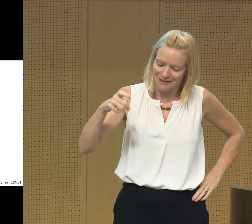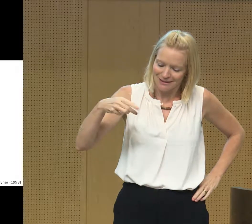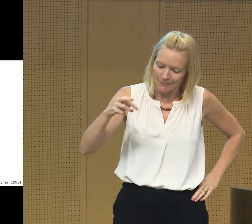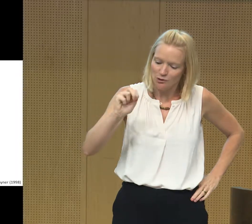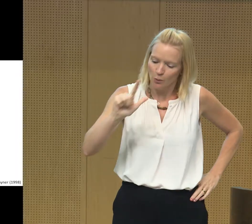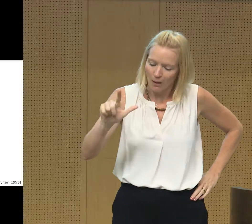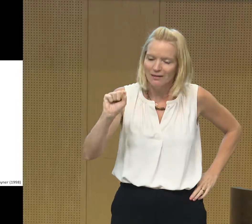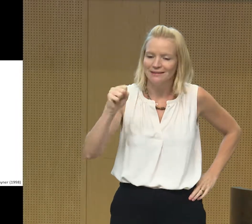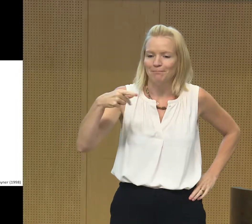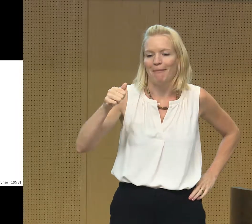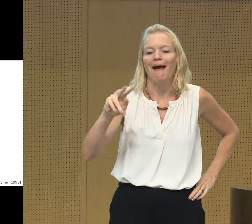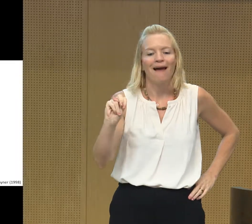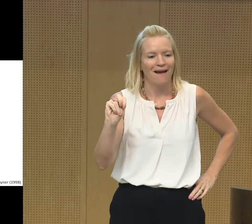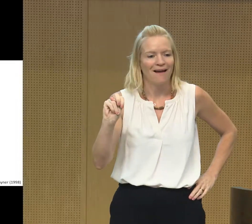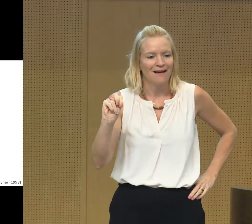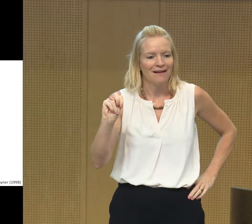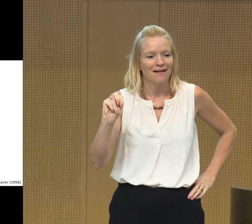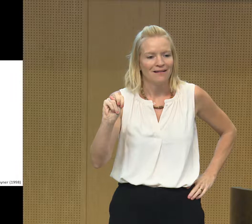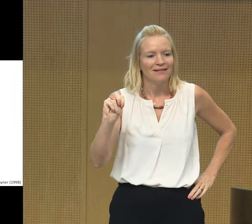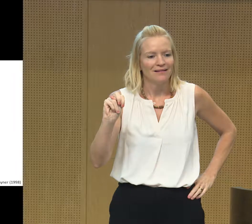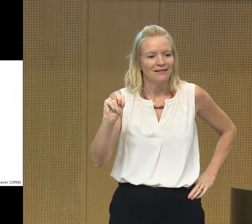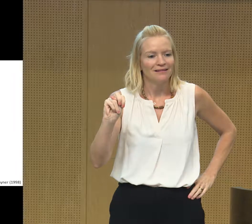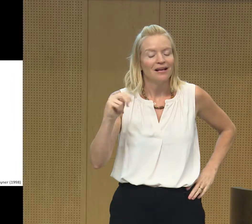for you. It's perceptual span.